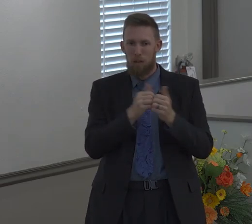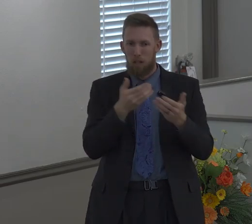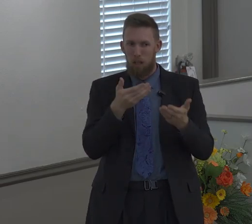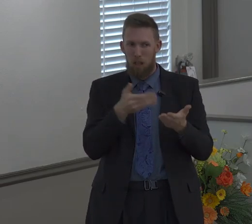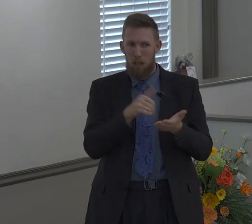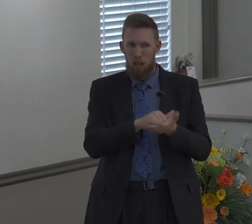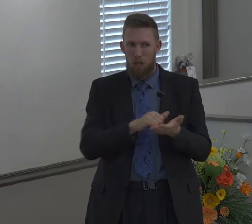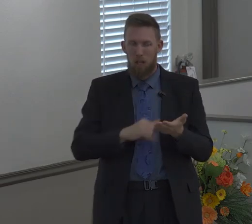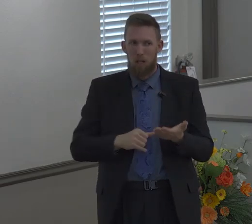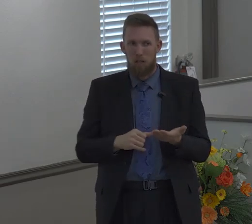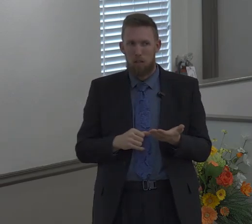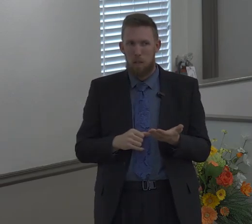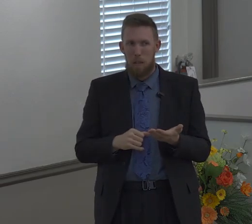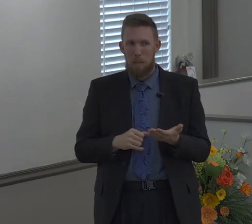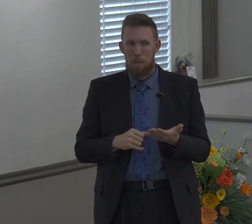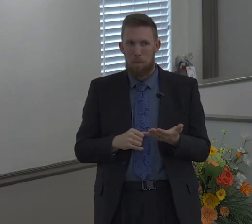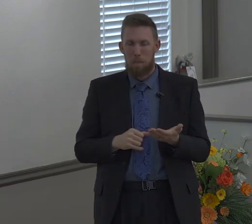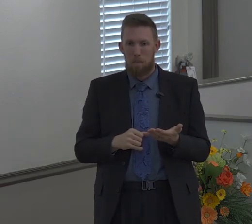Sometimes we get owly.